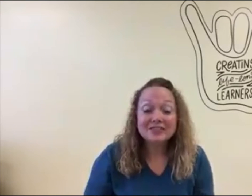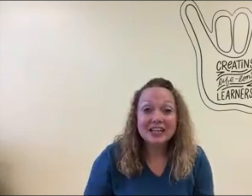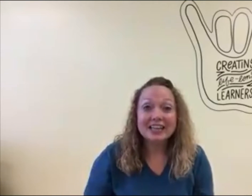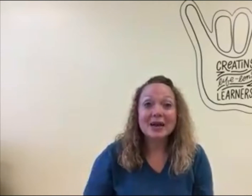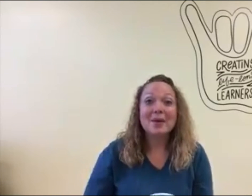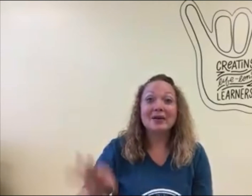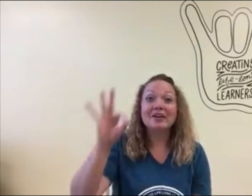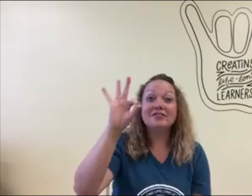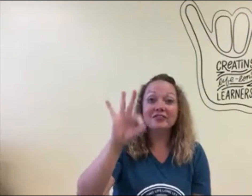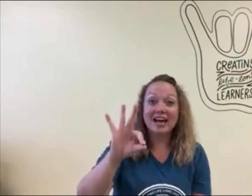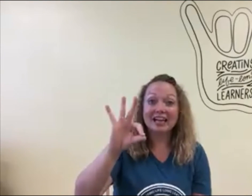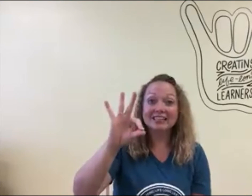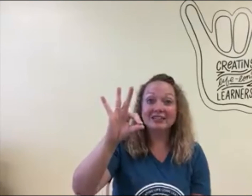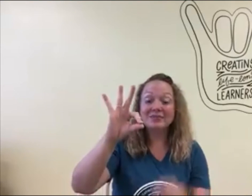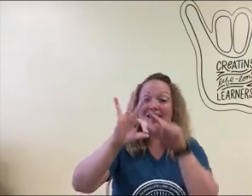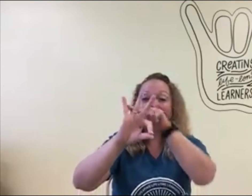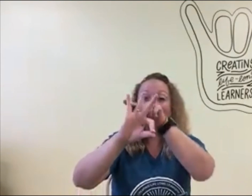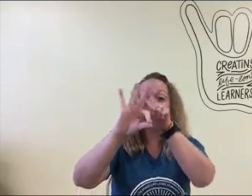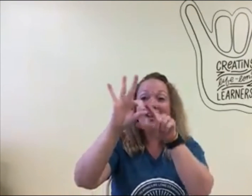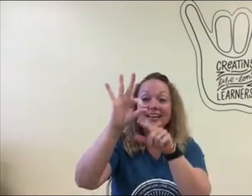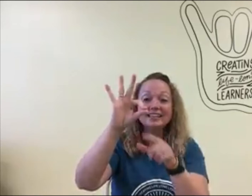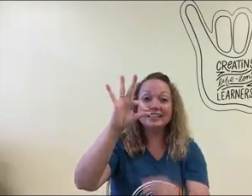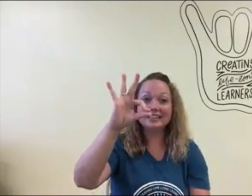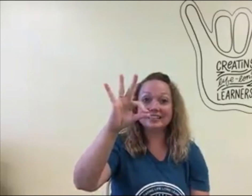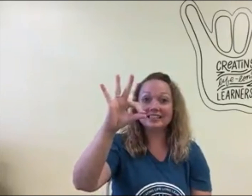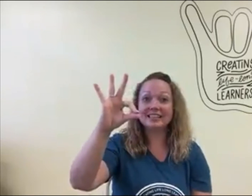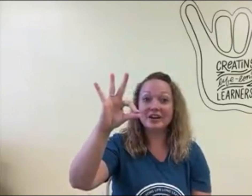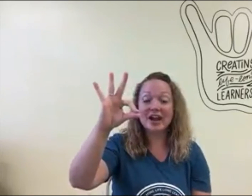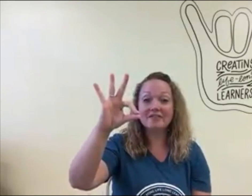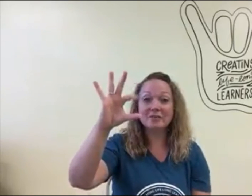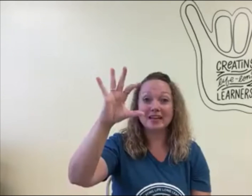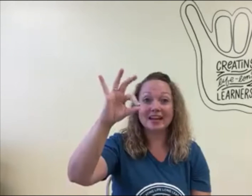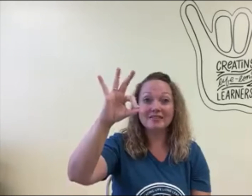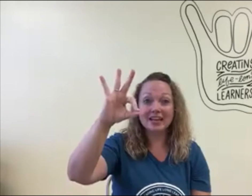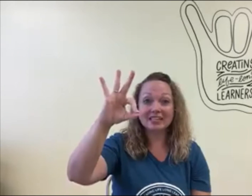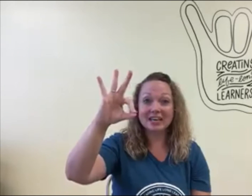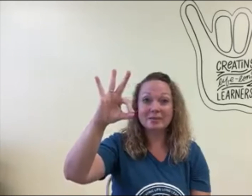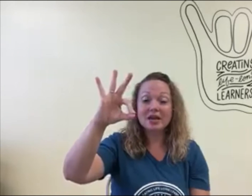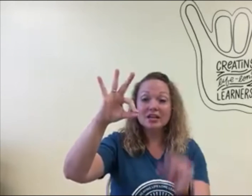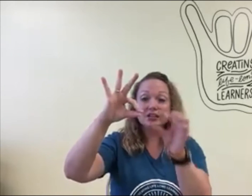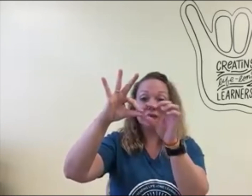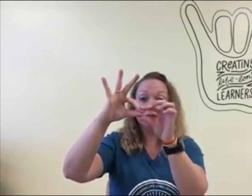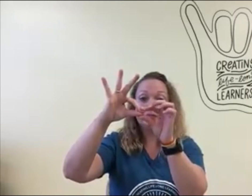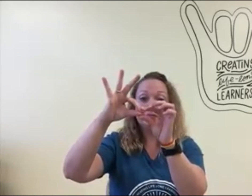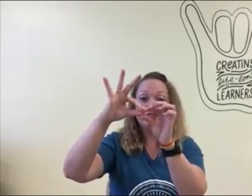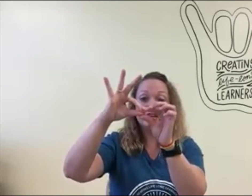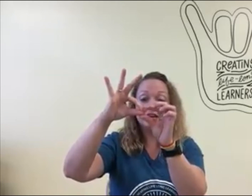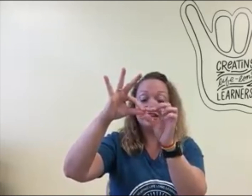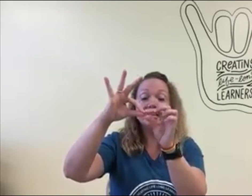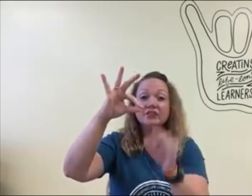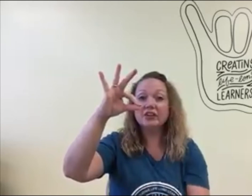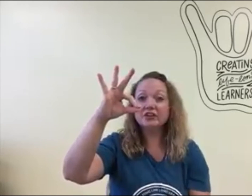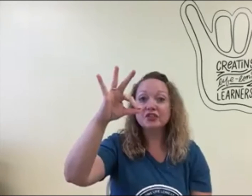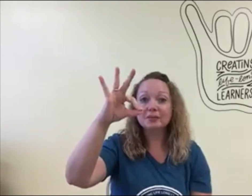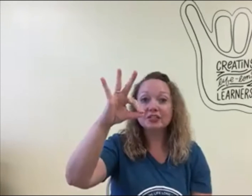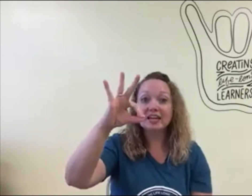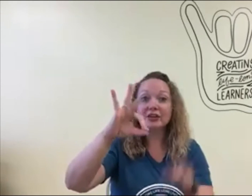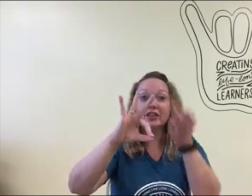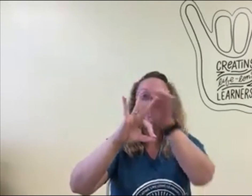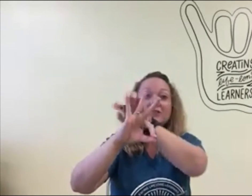specifically about a fly. So you make an F hand. This is the letter F. You make an F hand shape. So you finger, index finger and your thumbs together and three